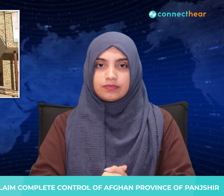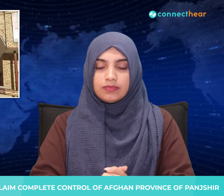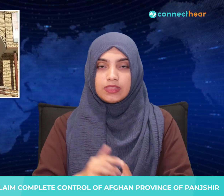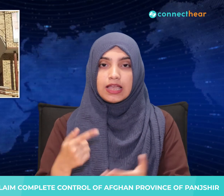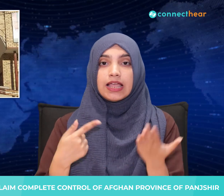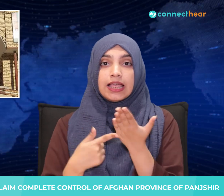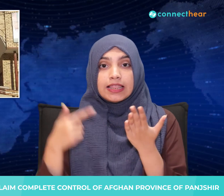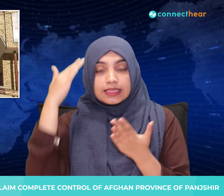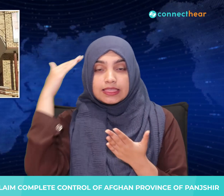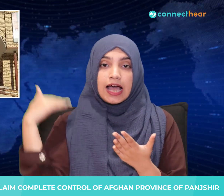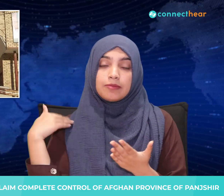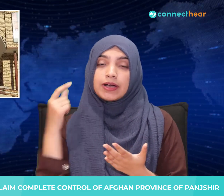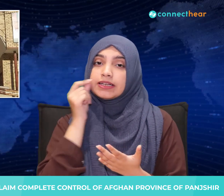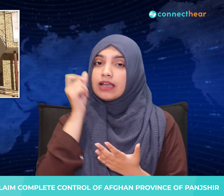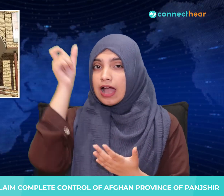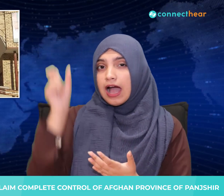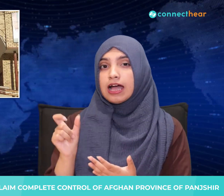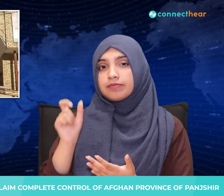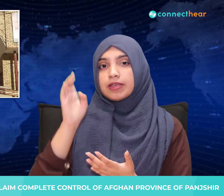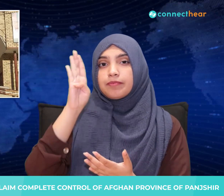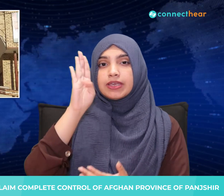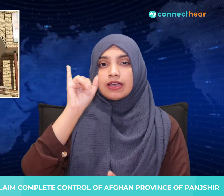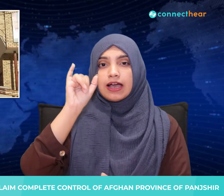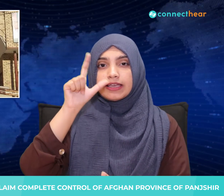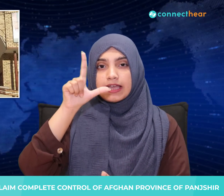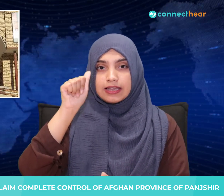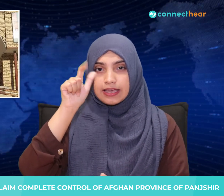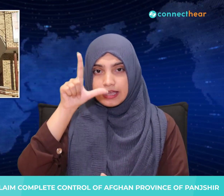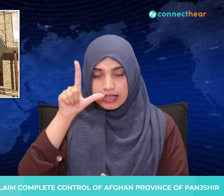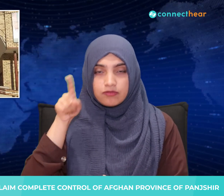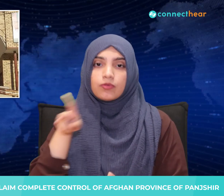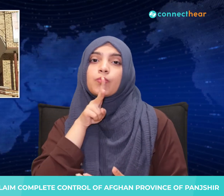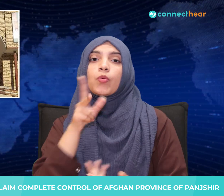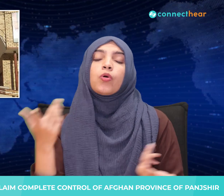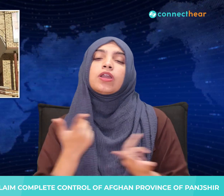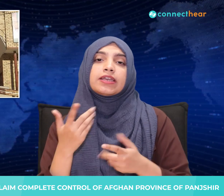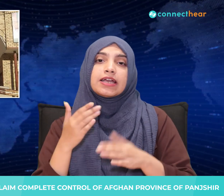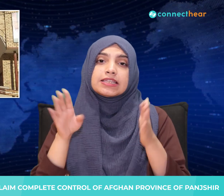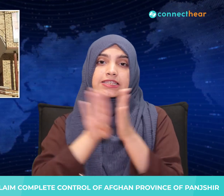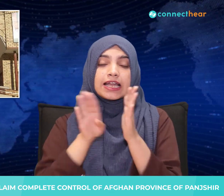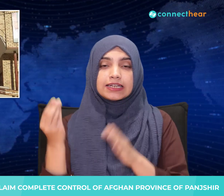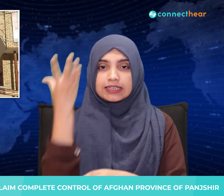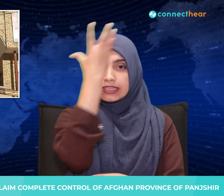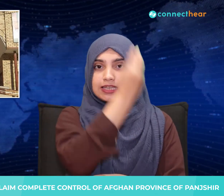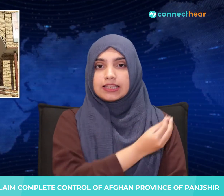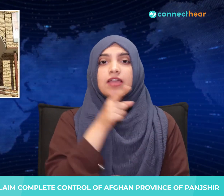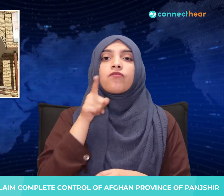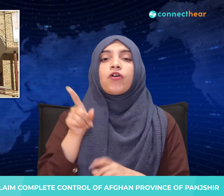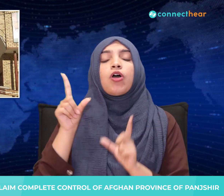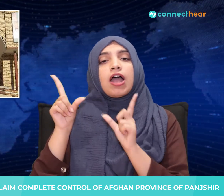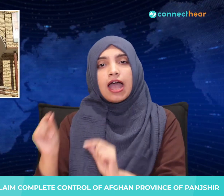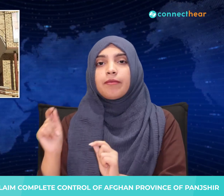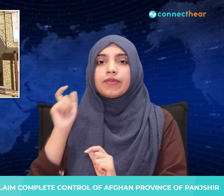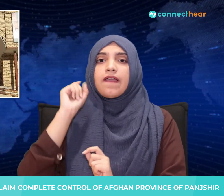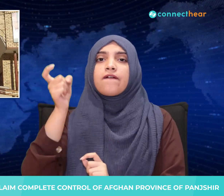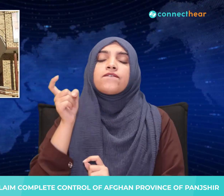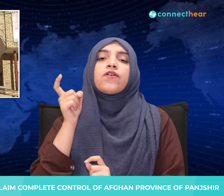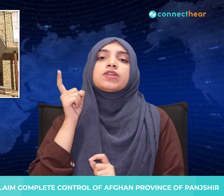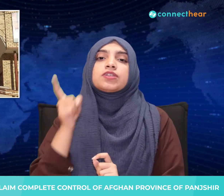Taliban spokesman Bilal Karimi said earlier on Sunday that their forces had made it